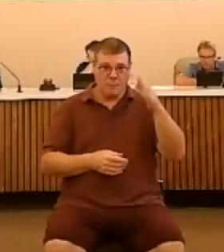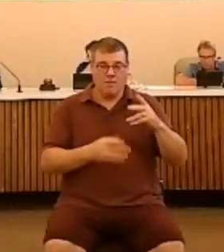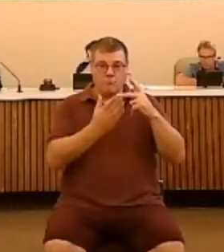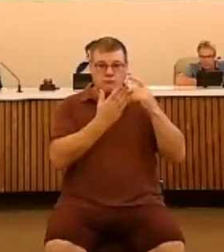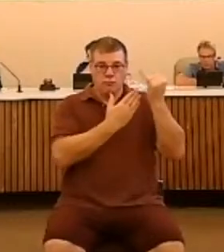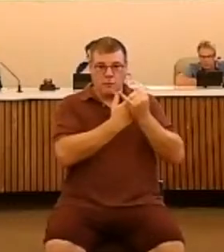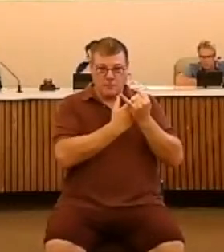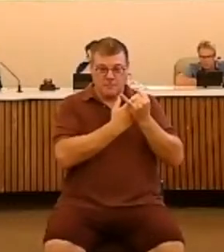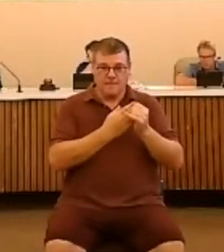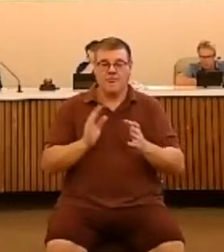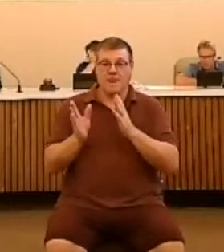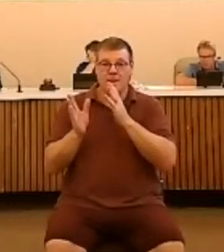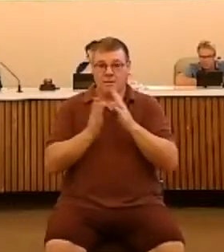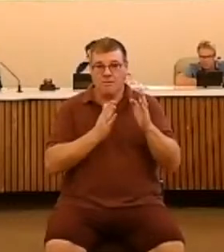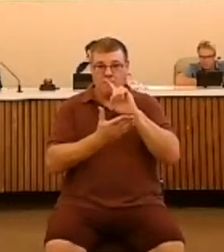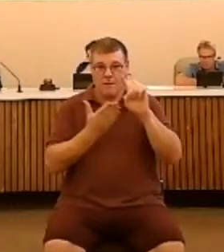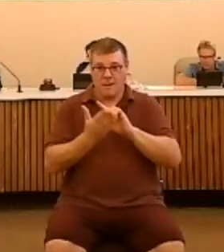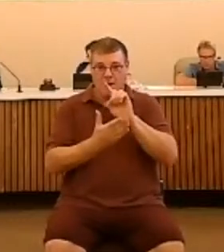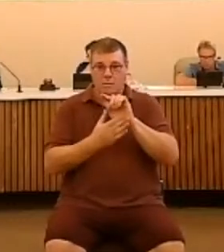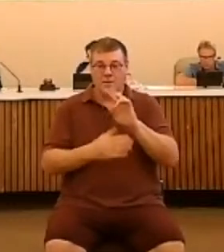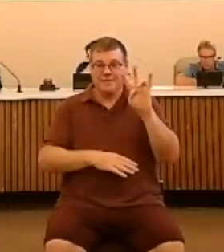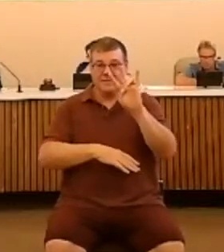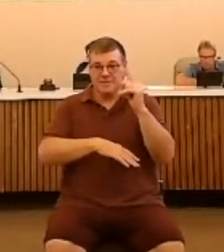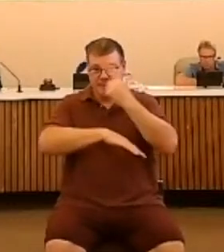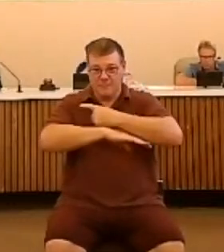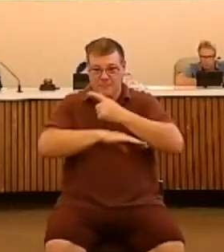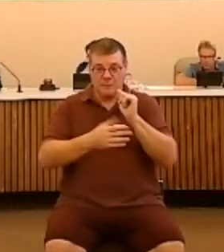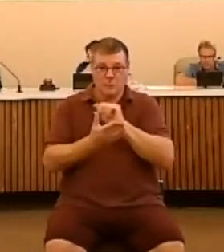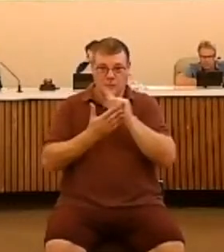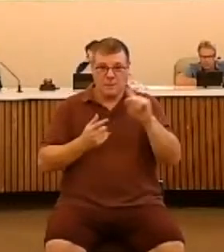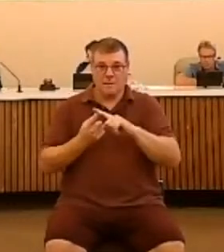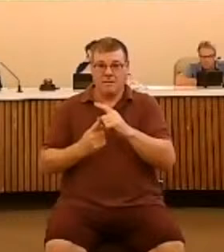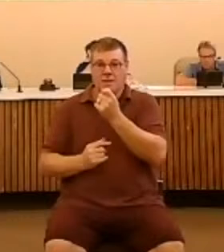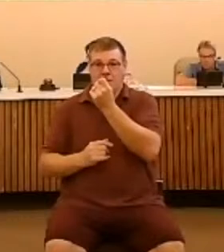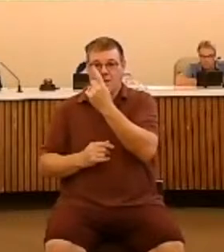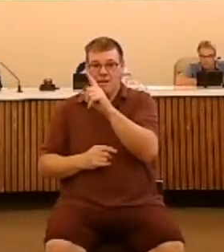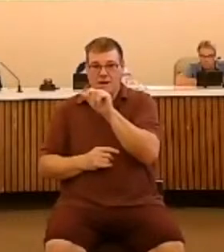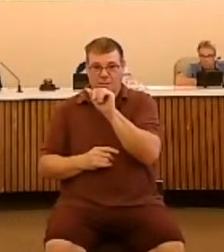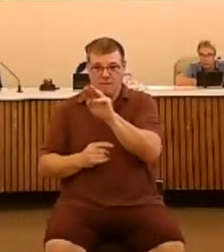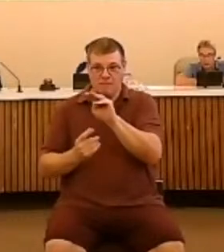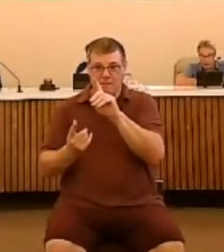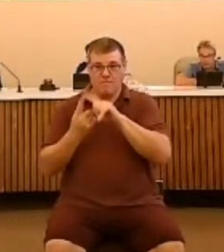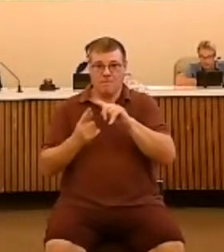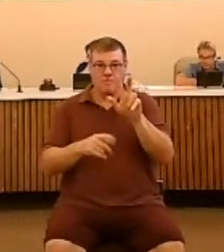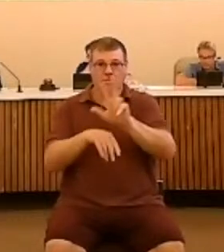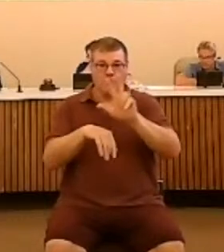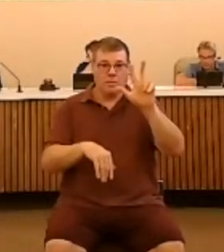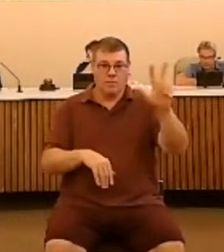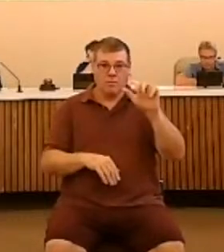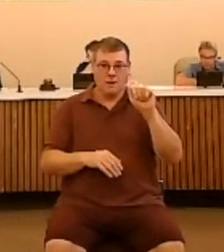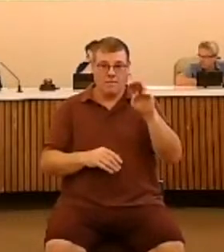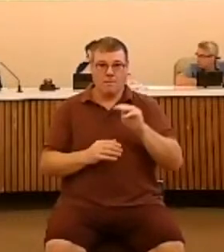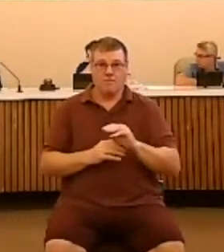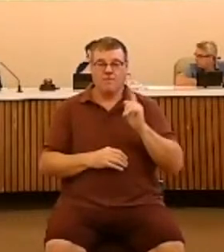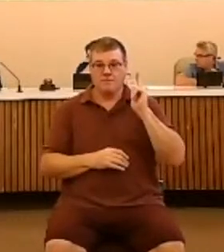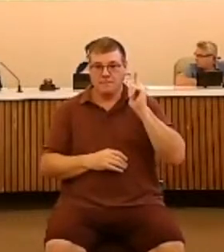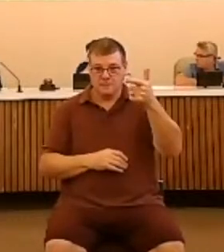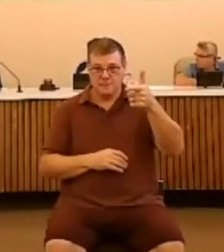www.henrietta.org/projects. Planned hours of operations are 7 days a week from 11 a.m. to 3 a.m.